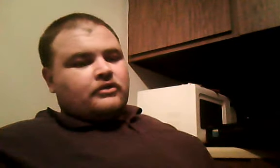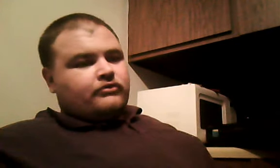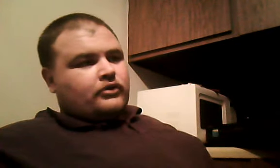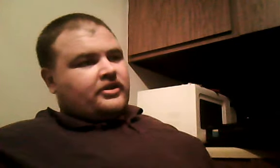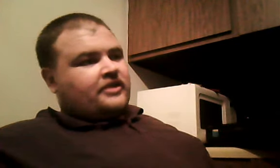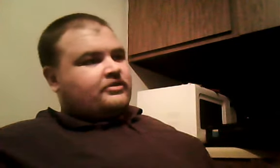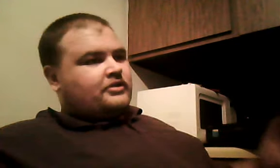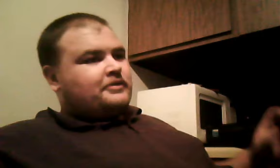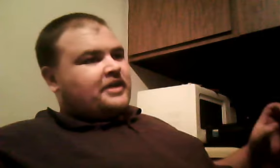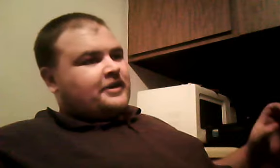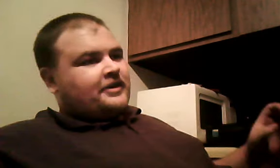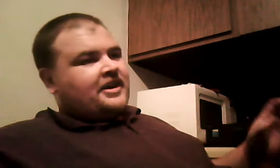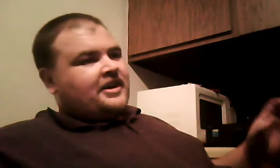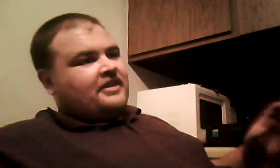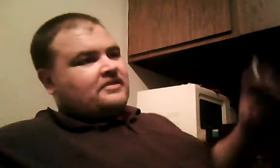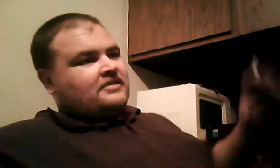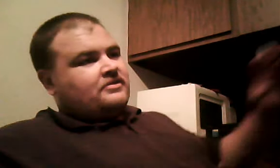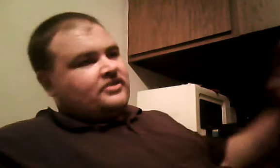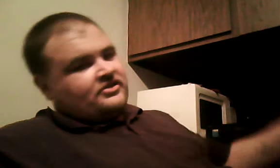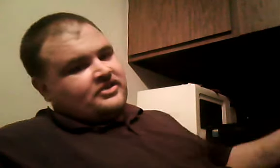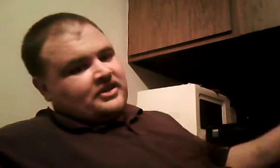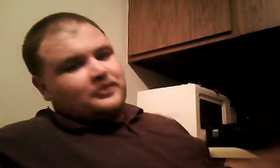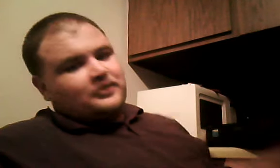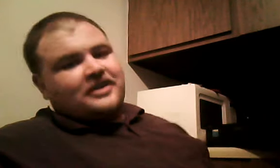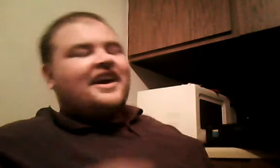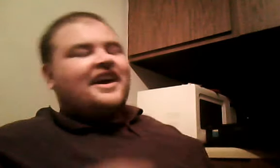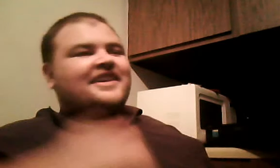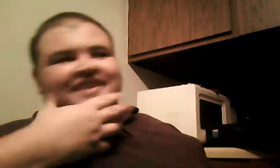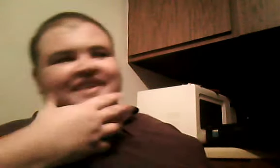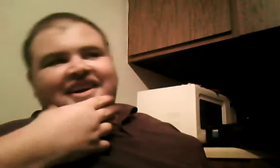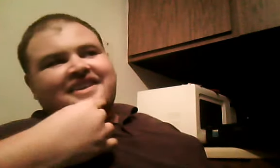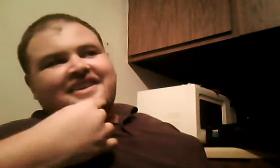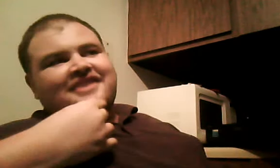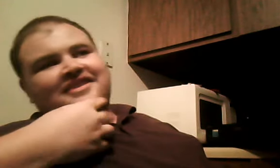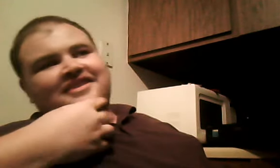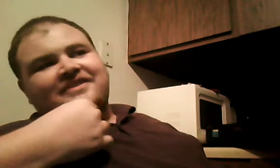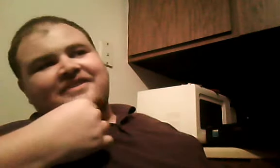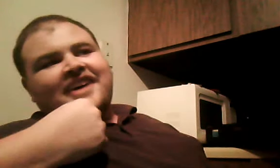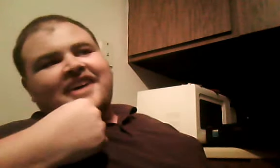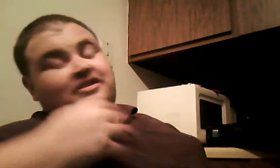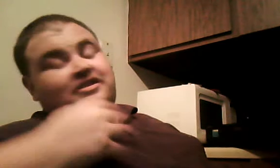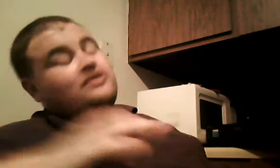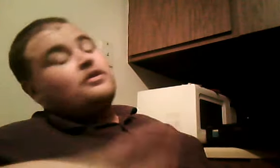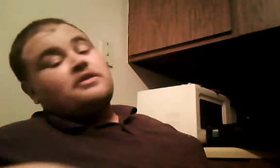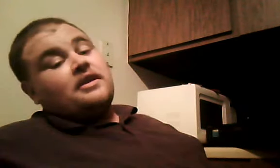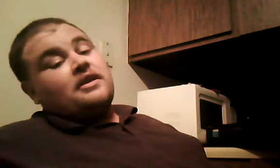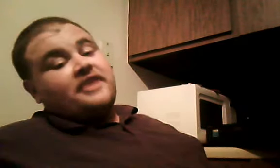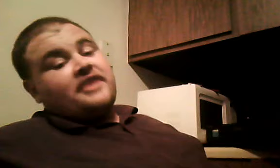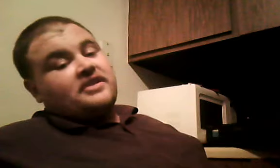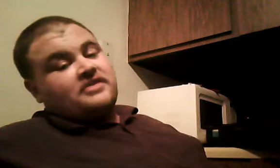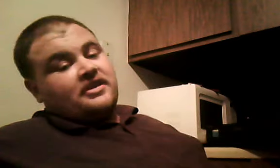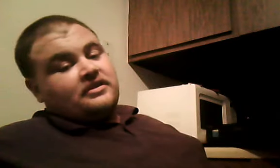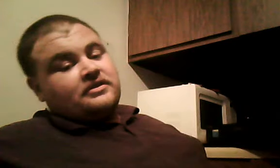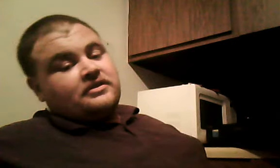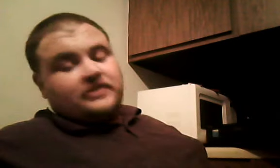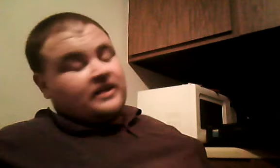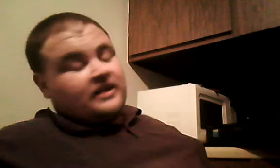For the Extreme Title, aka the X-Division Title. Which, I kinda like the Extreme Title. I don't get wrong, love the X-Title. The X